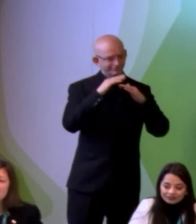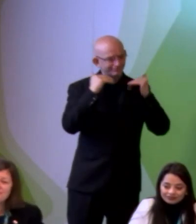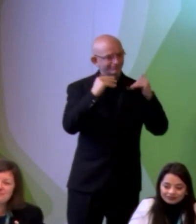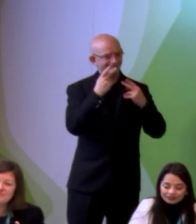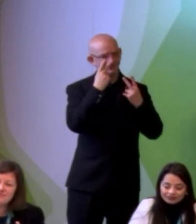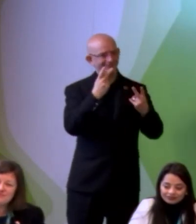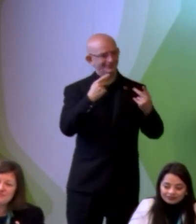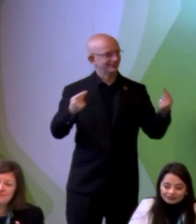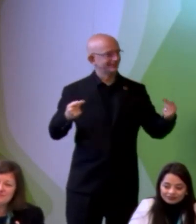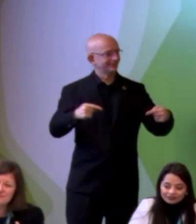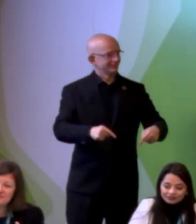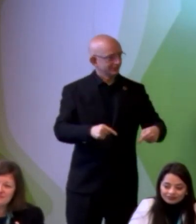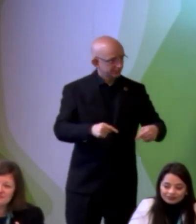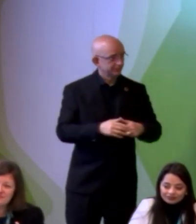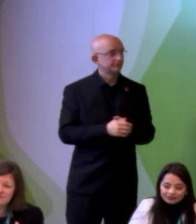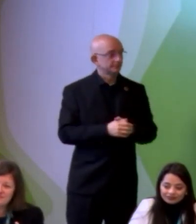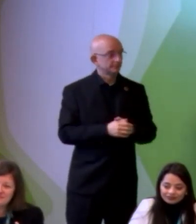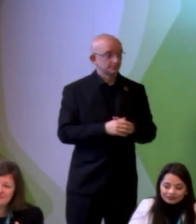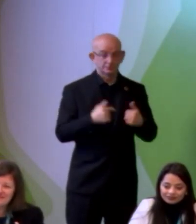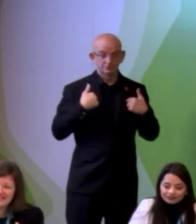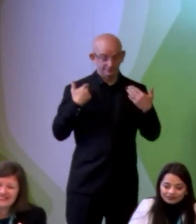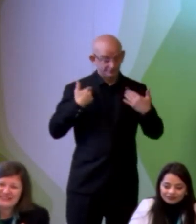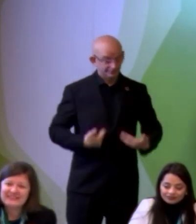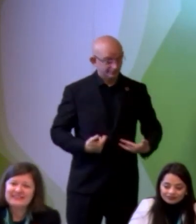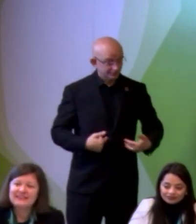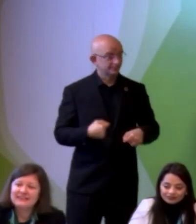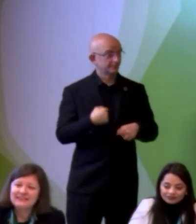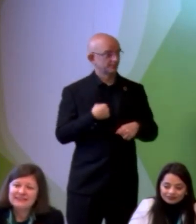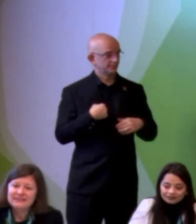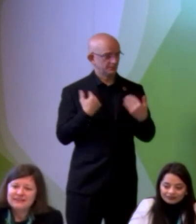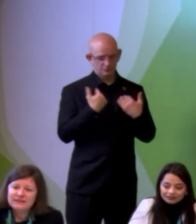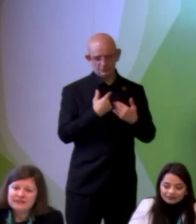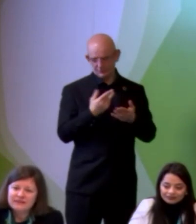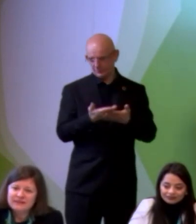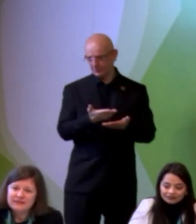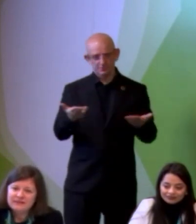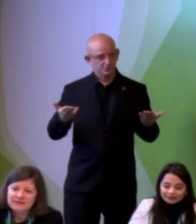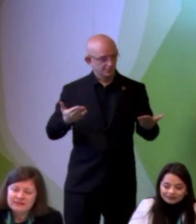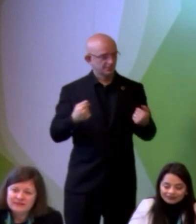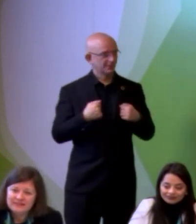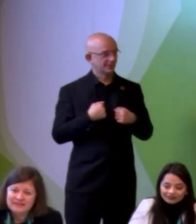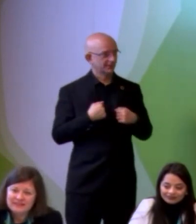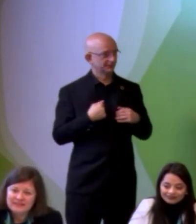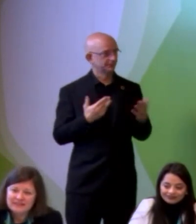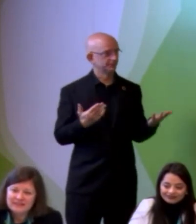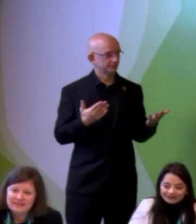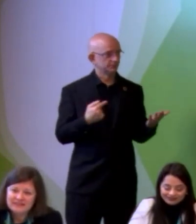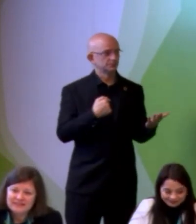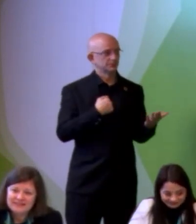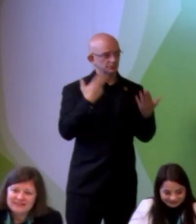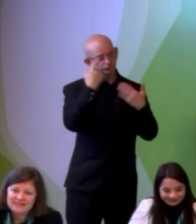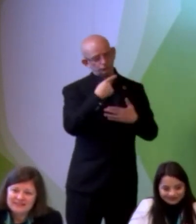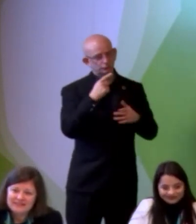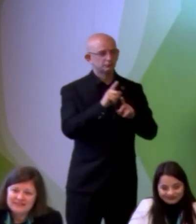Just to describe myself, like anyone, all of you have done, I have Middle Eastern look because of my origin. I'm originally from